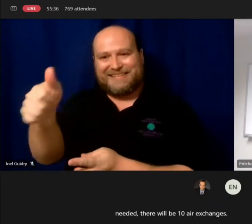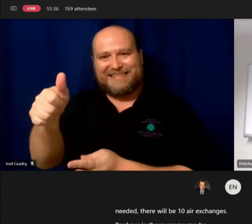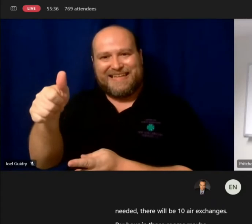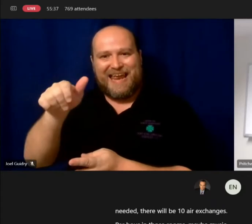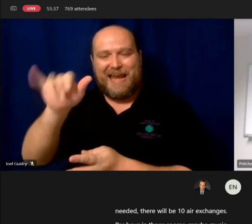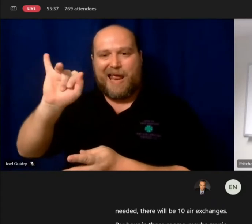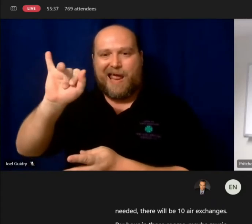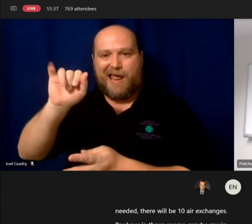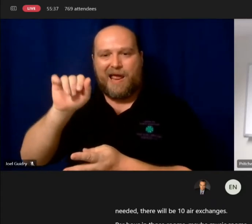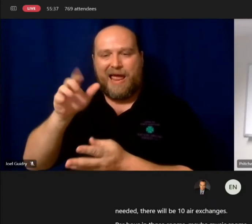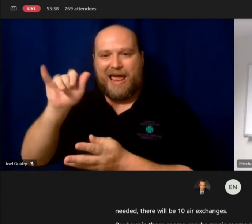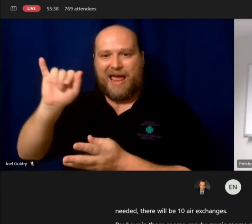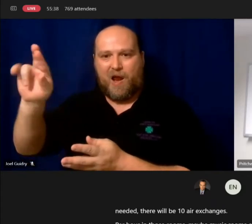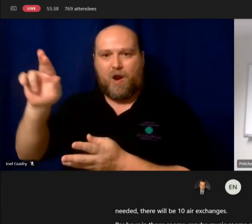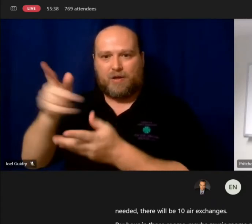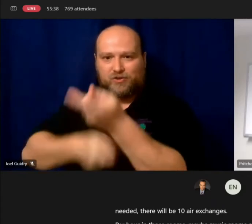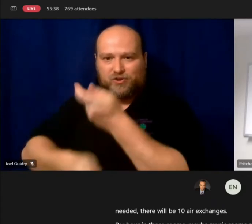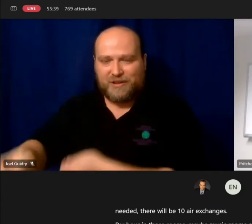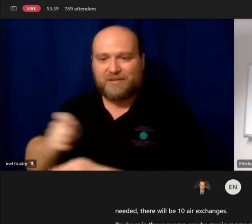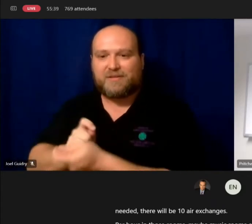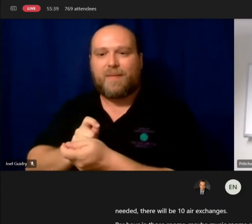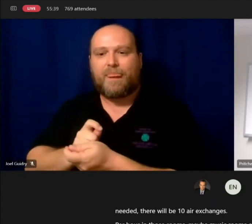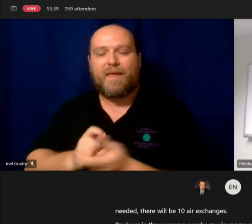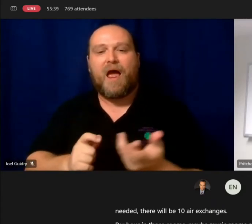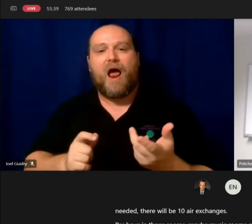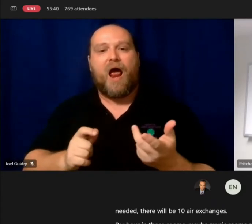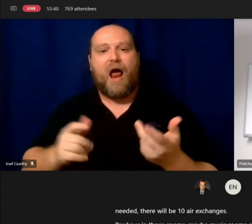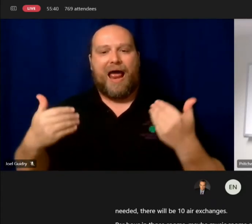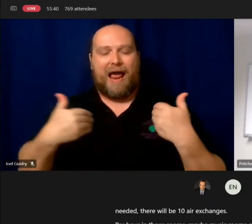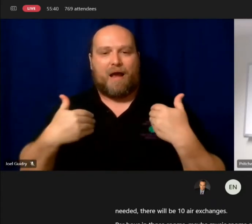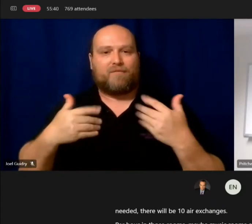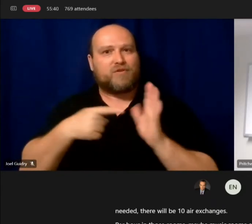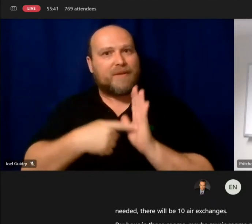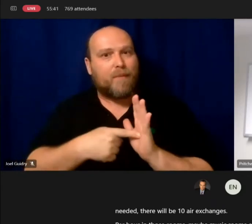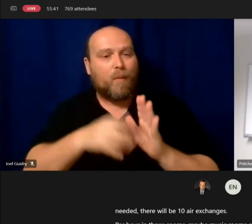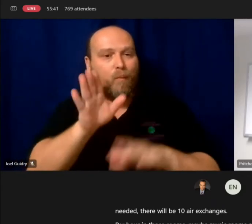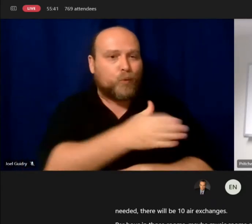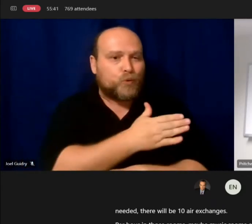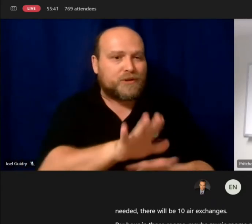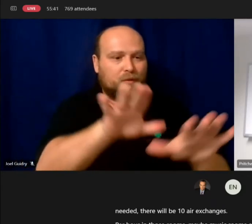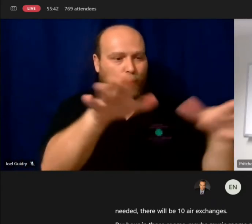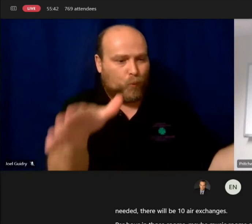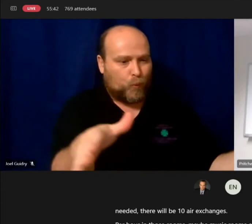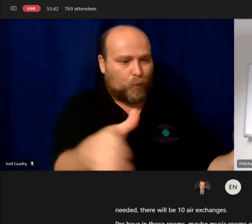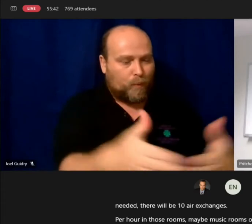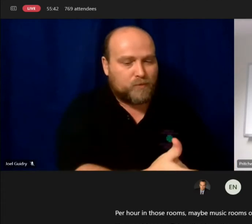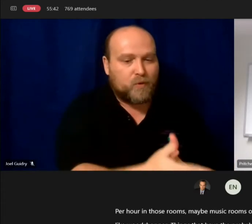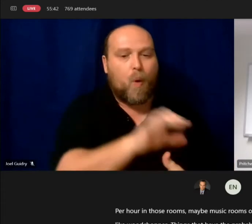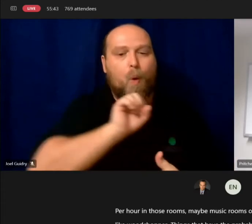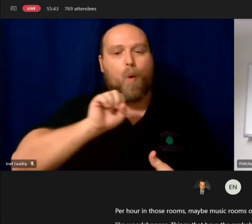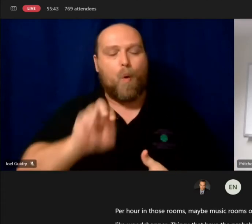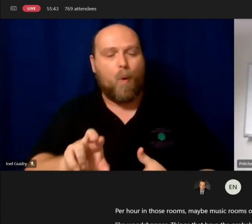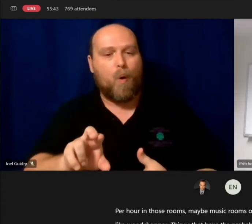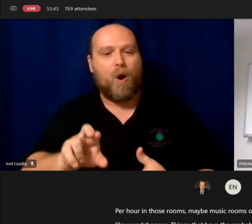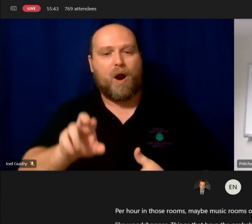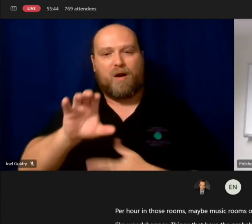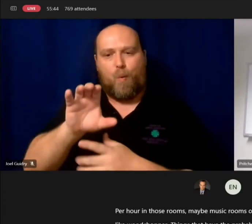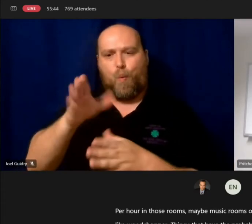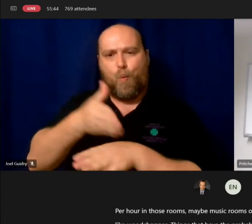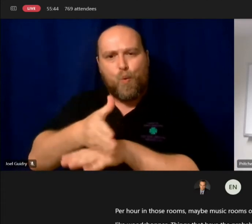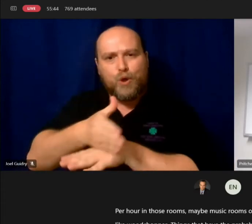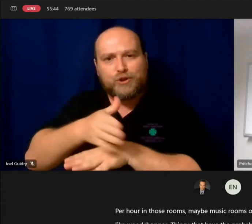certain types of CTE classrooms like woodshop or things that have the probability of having more air particles in the air.